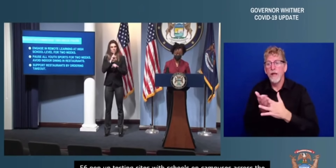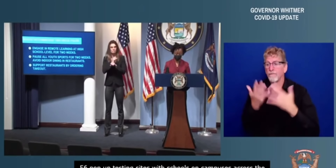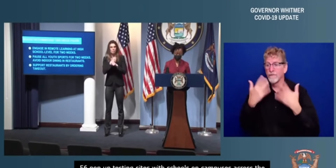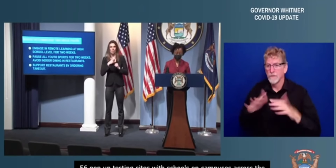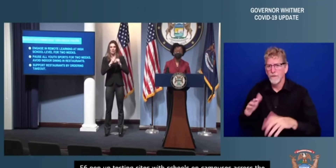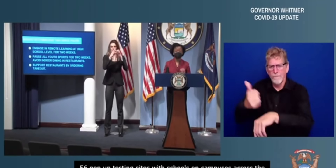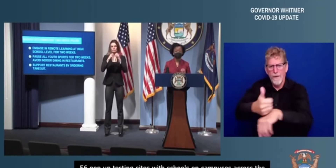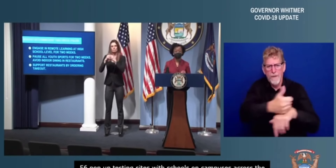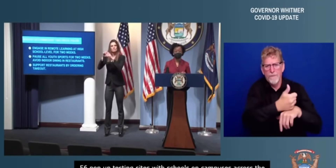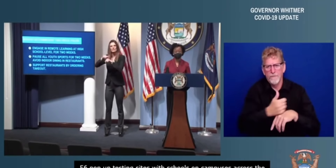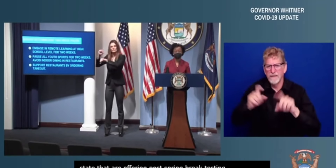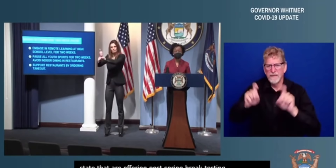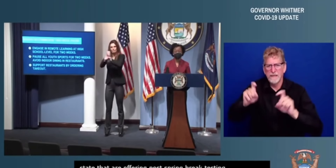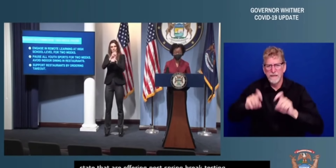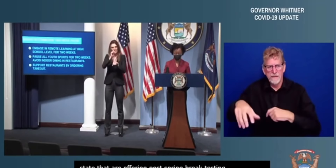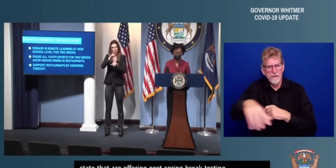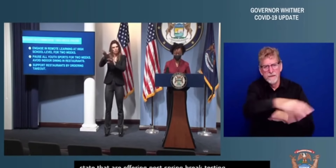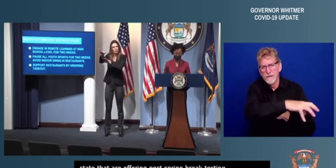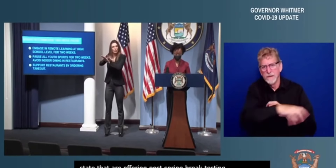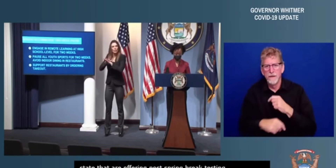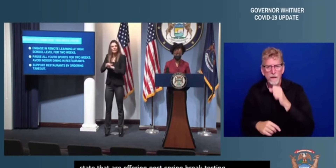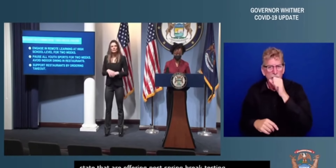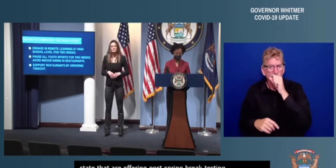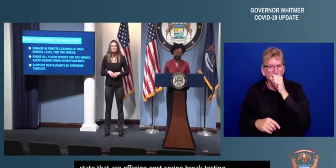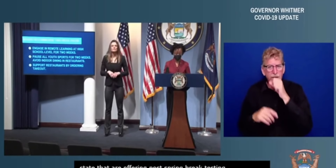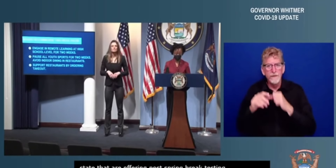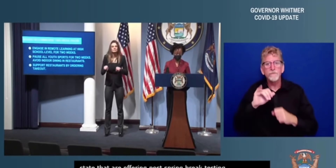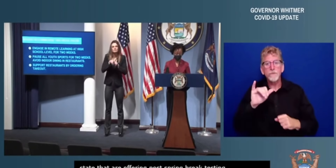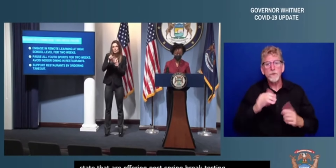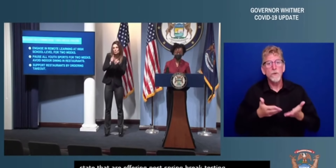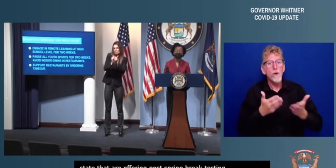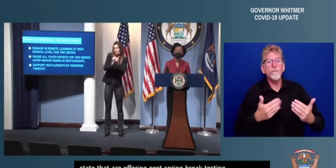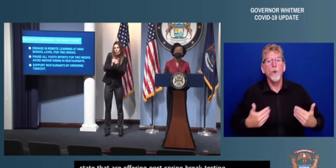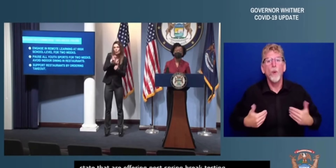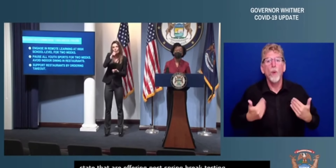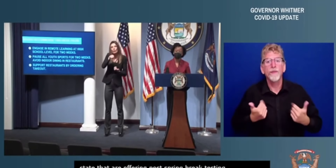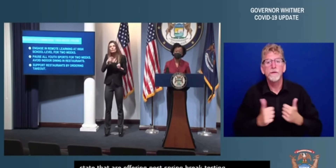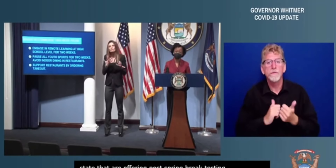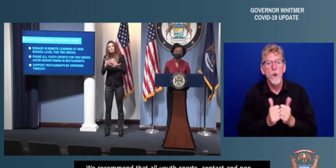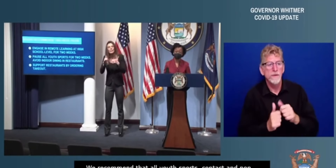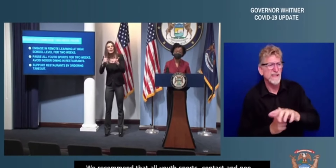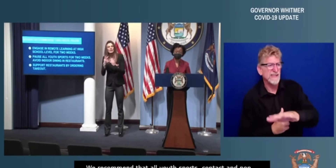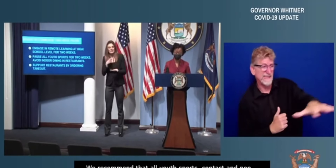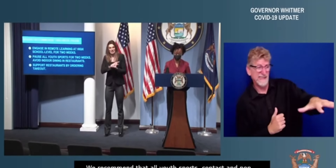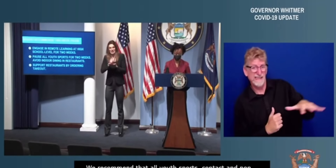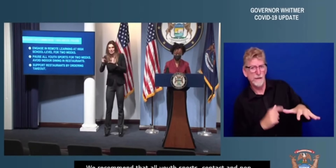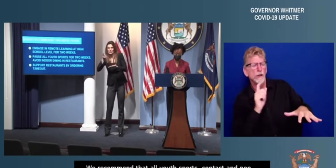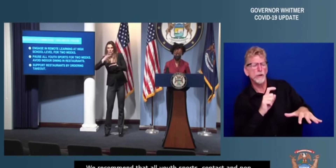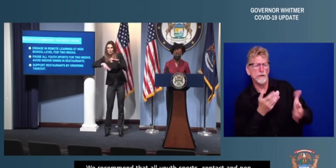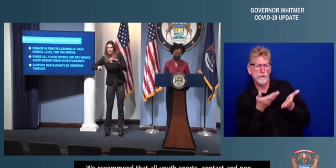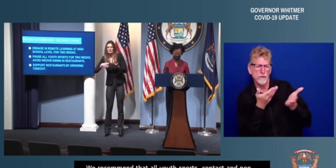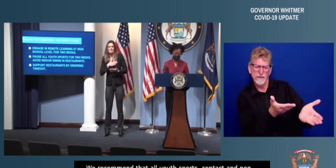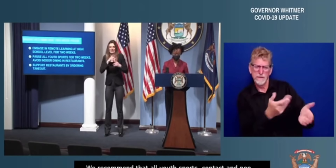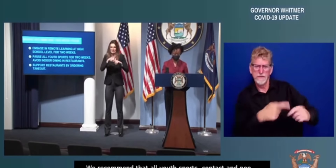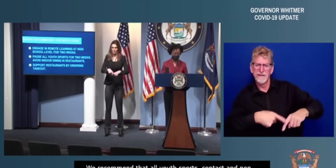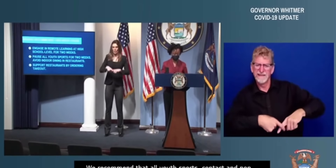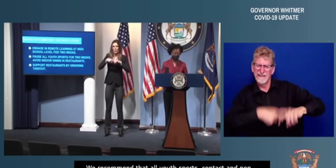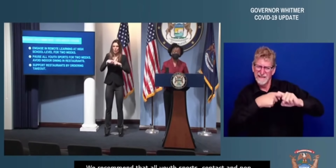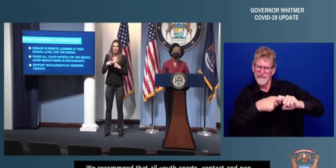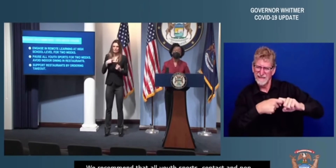all youth sports, both contact and non-contact, pause both practice and competitions for 2